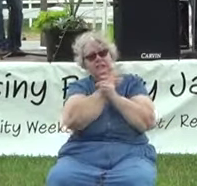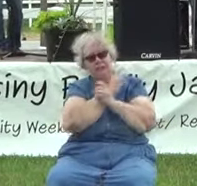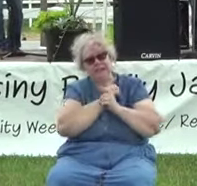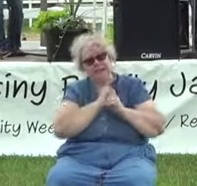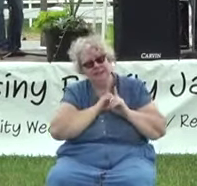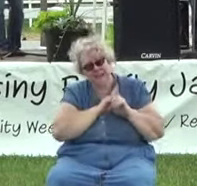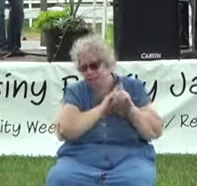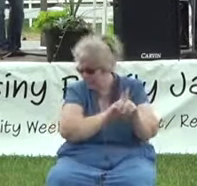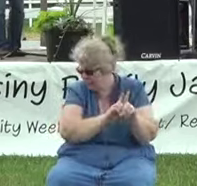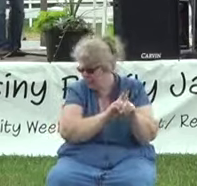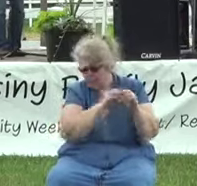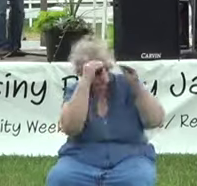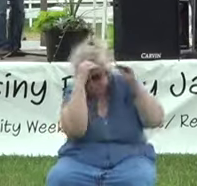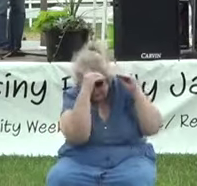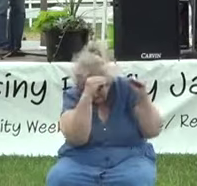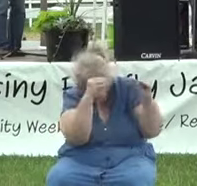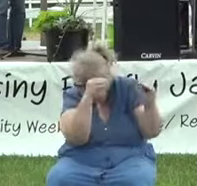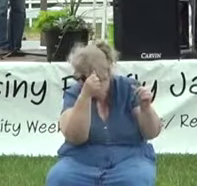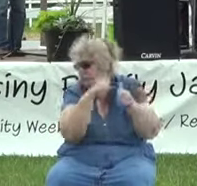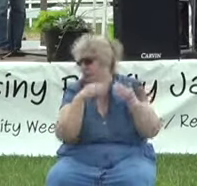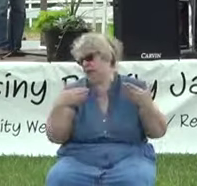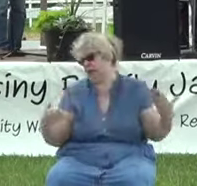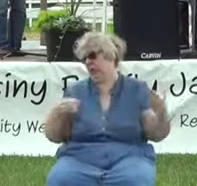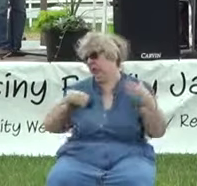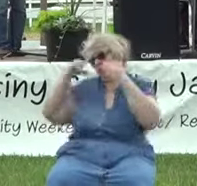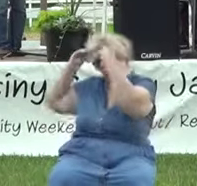that I've taught you.